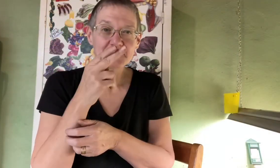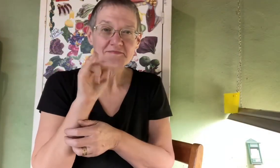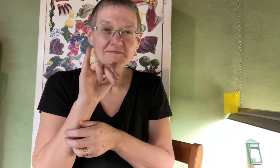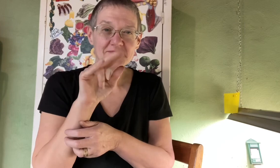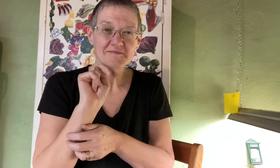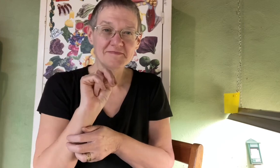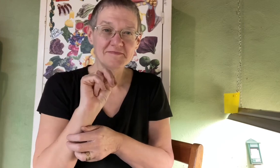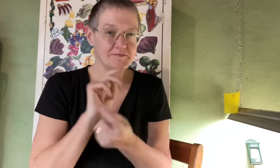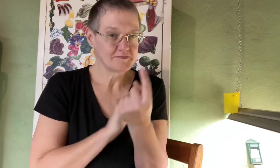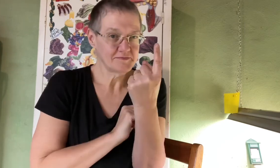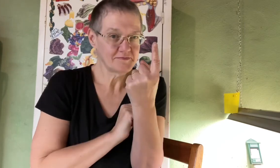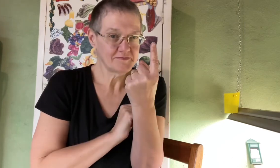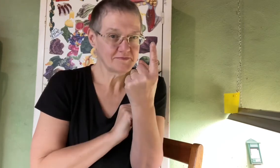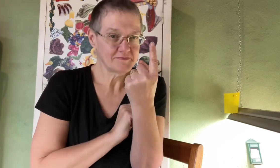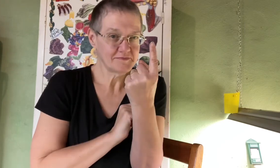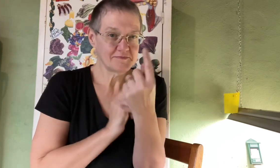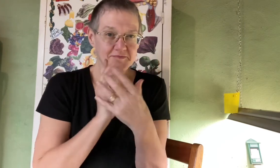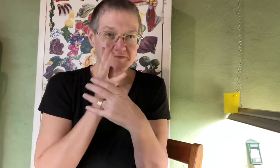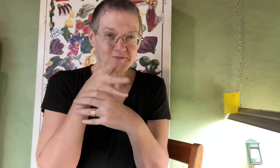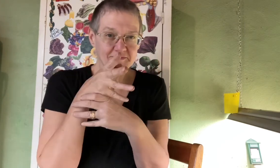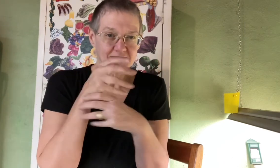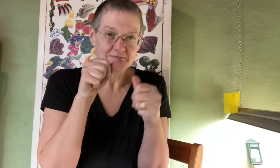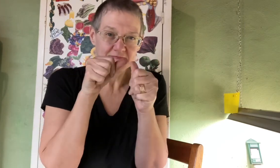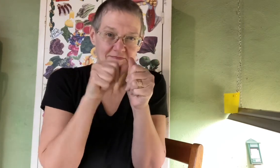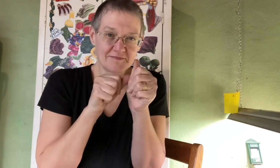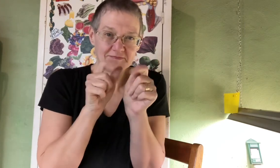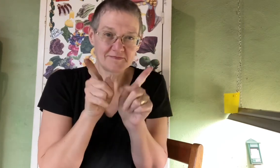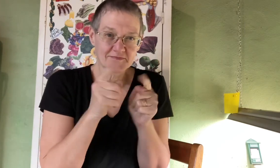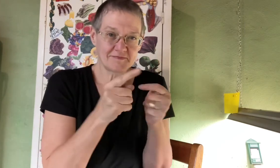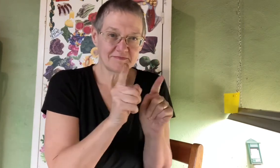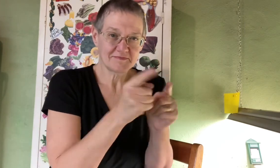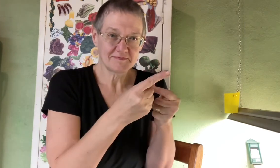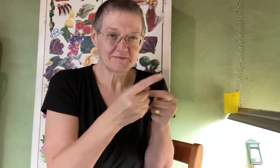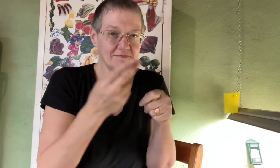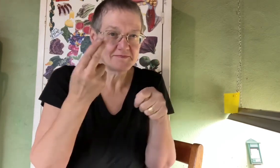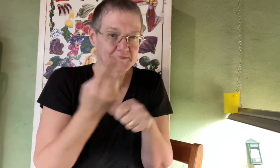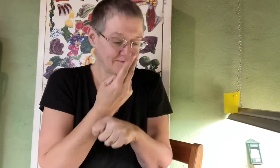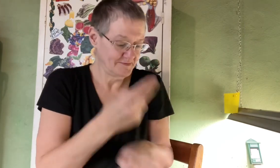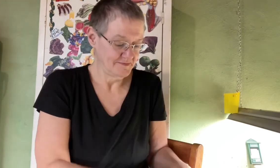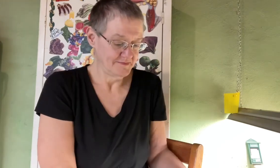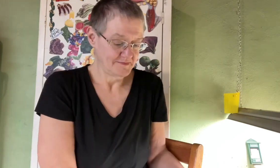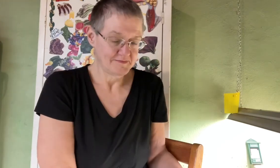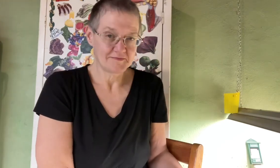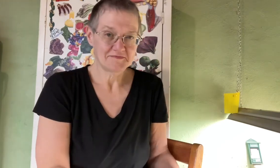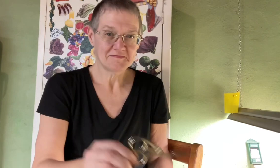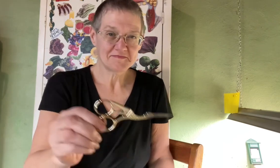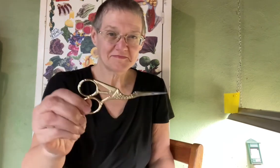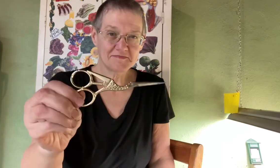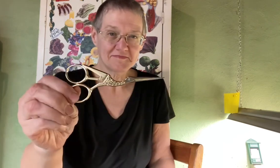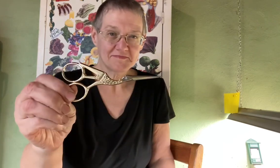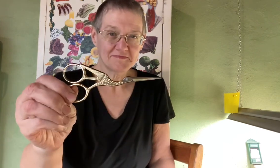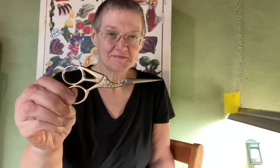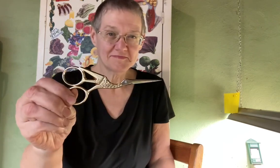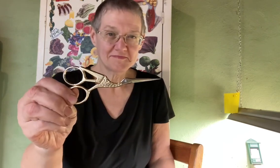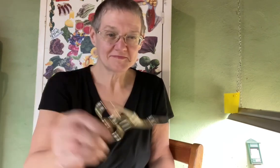But first we need to thin each soil block down to one plant. And we're going to use these